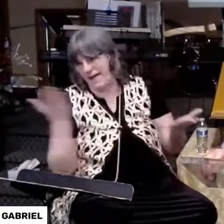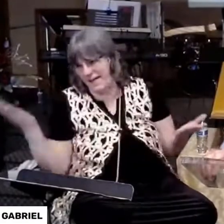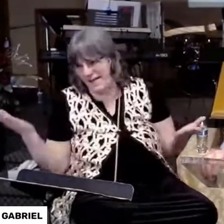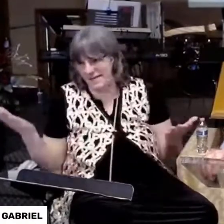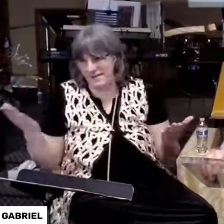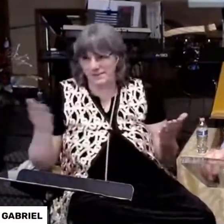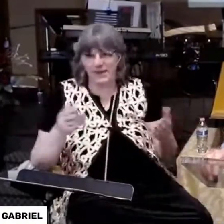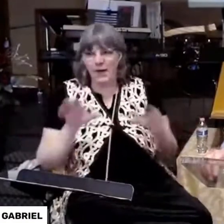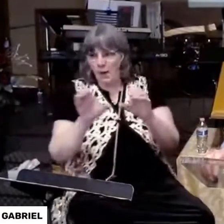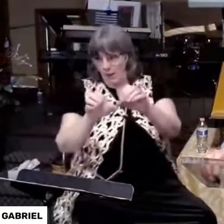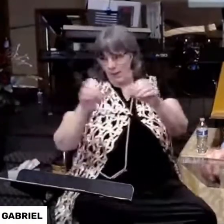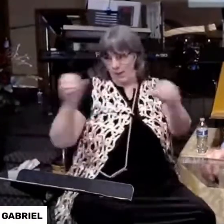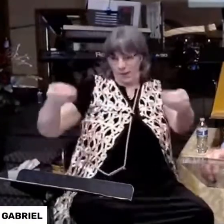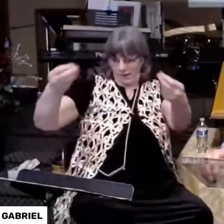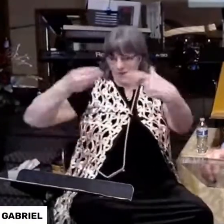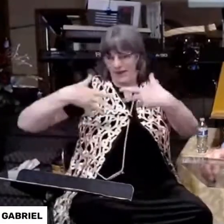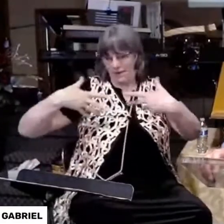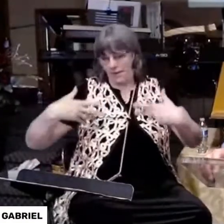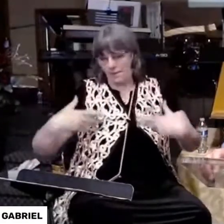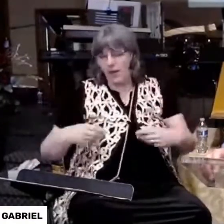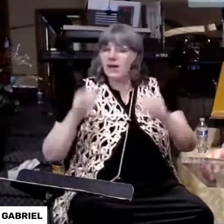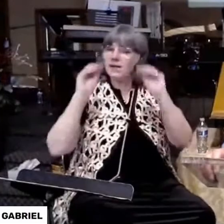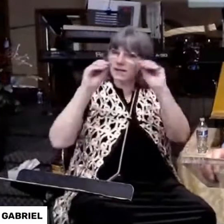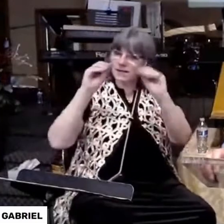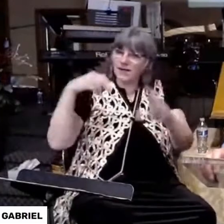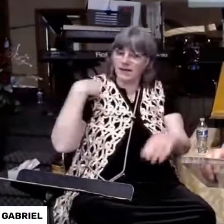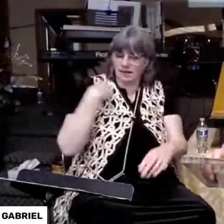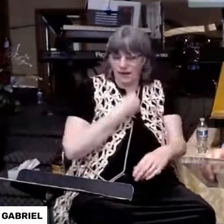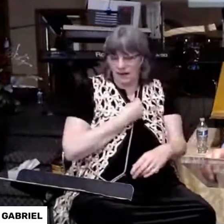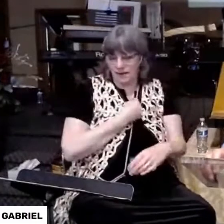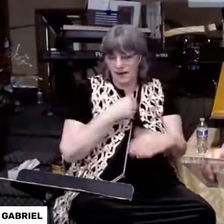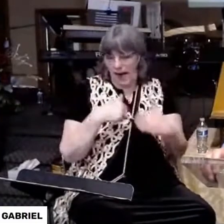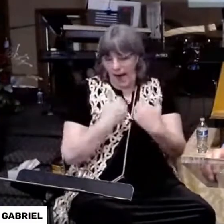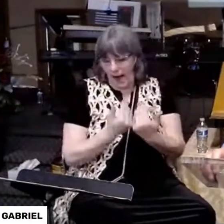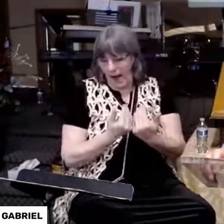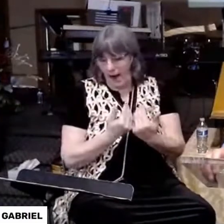The Torah was given to teach the proper treatment of God's creation,